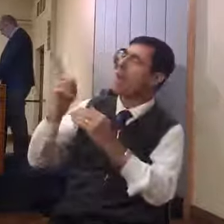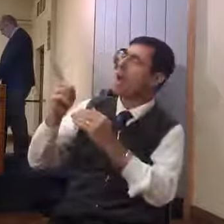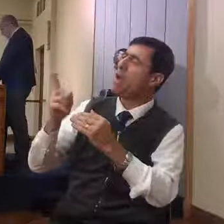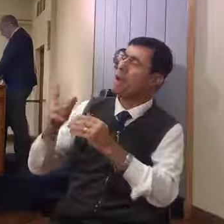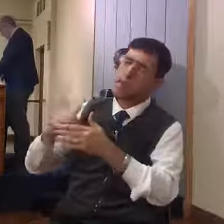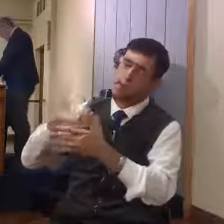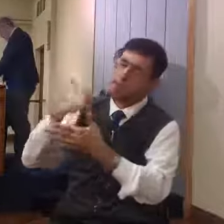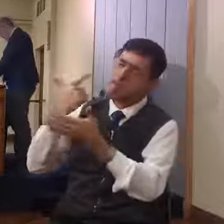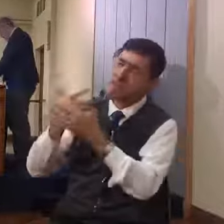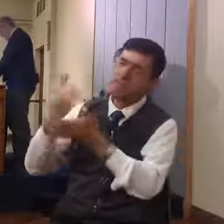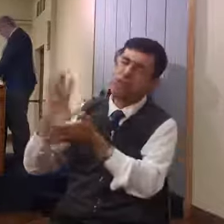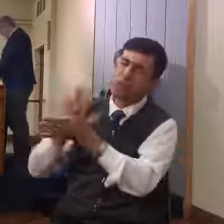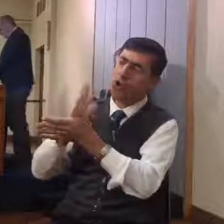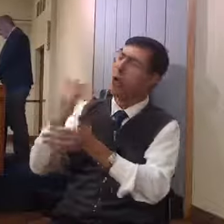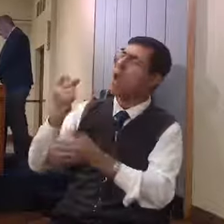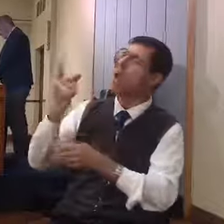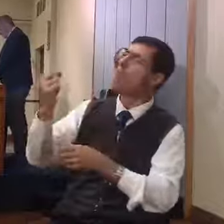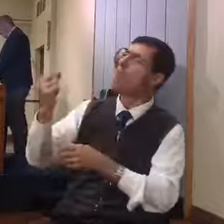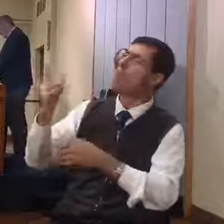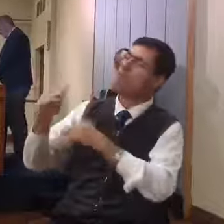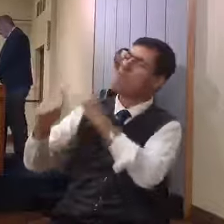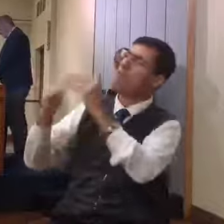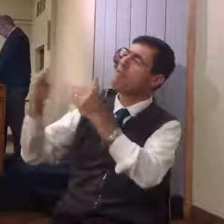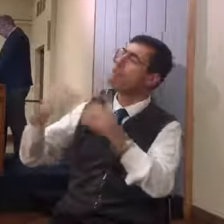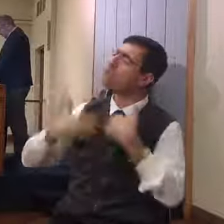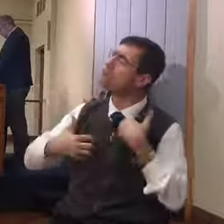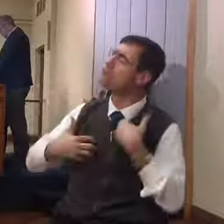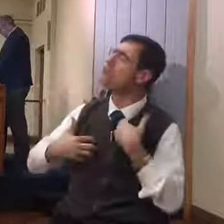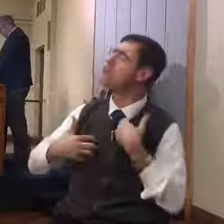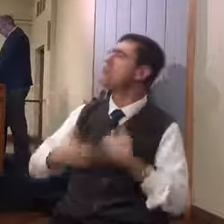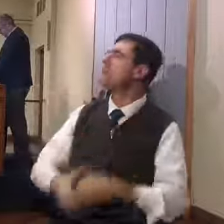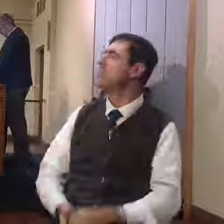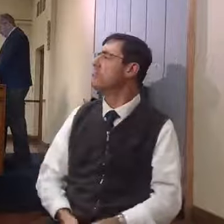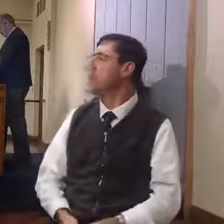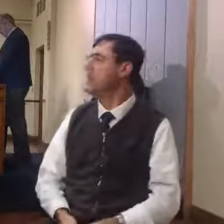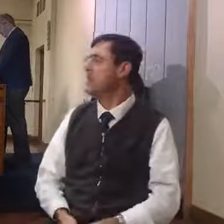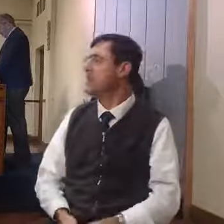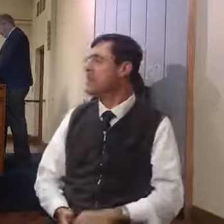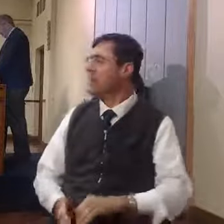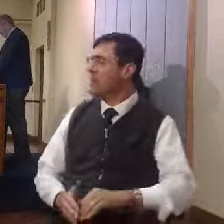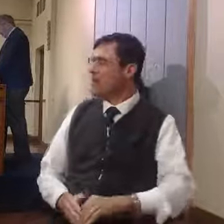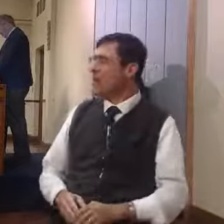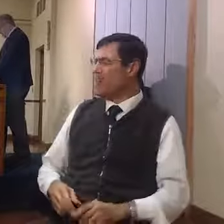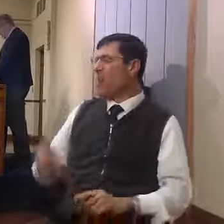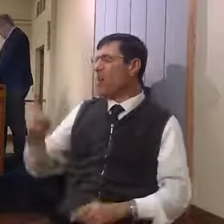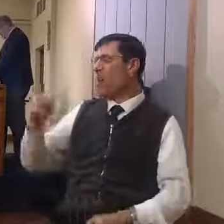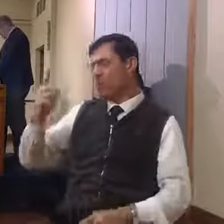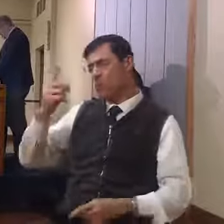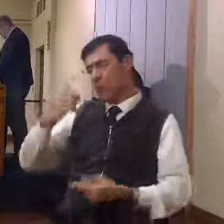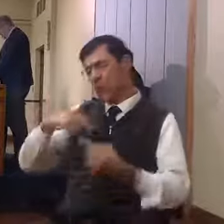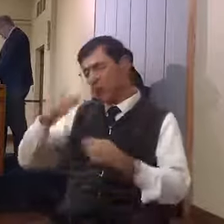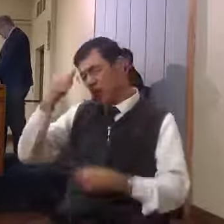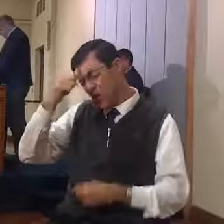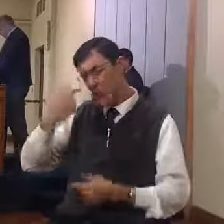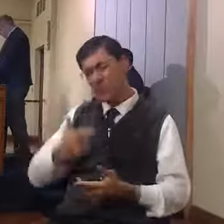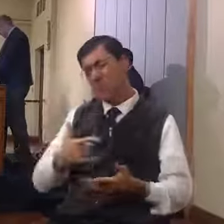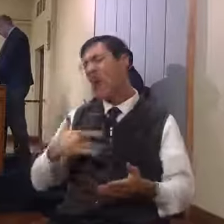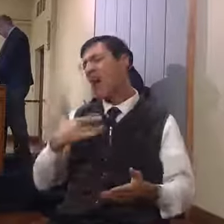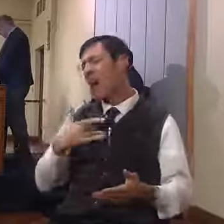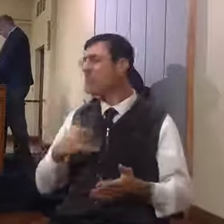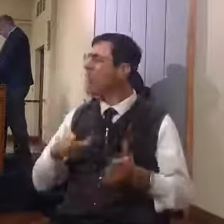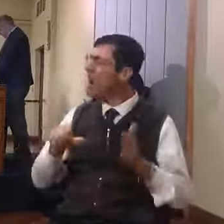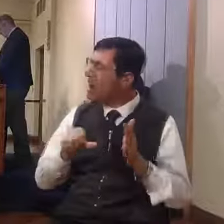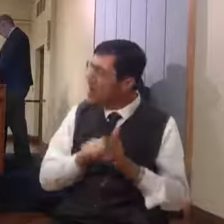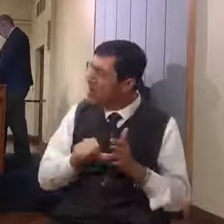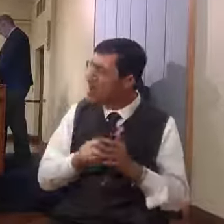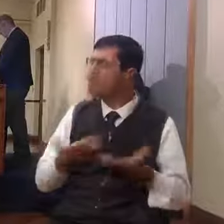that God's guidance. Lord, we know that life will give us many difficult circumstances, hard decisions,